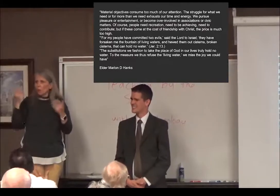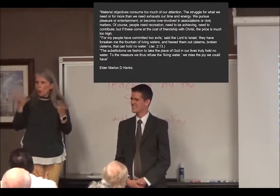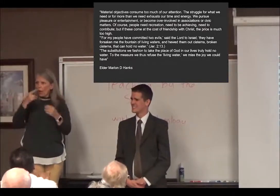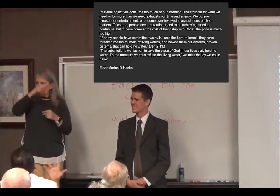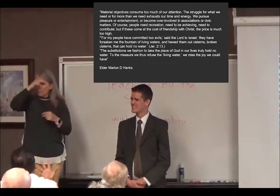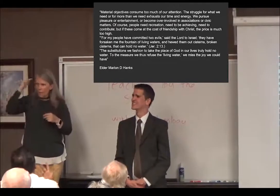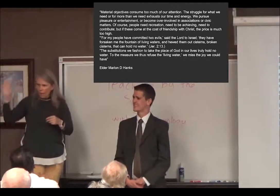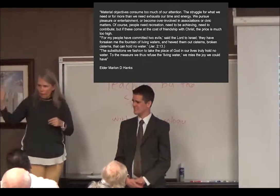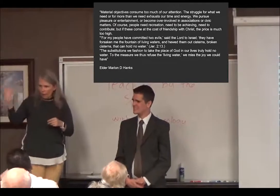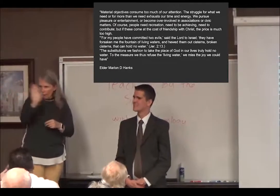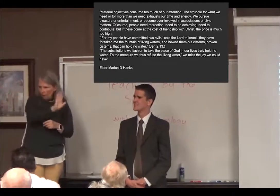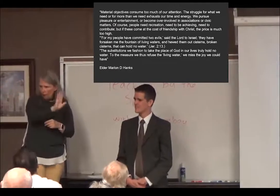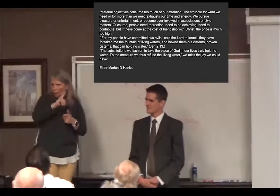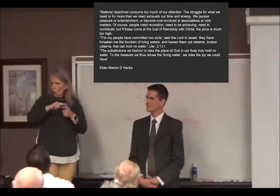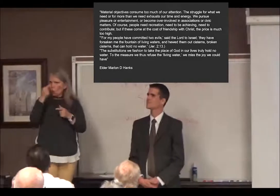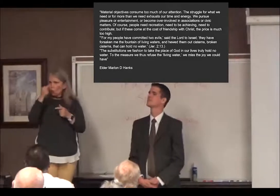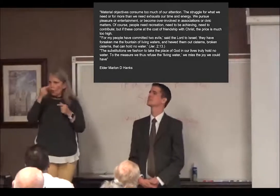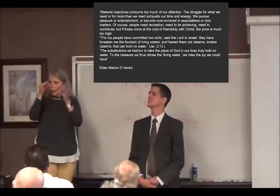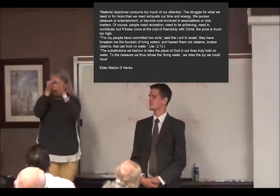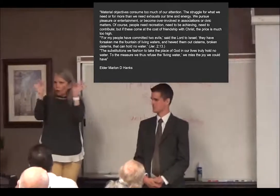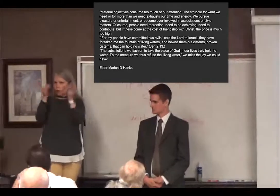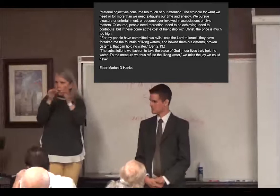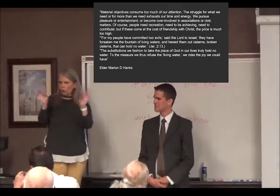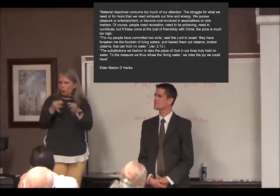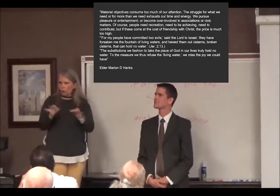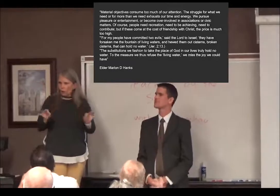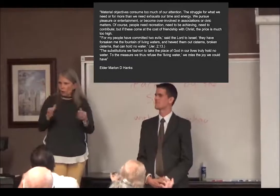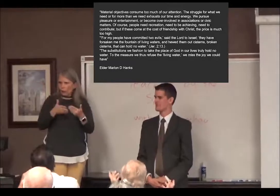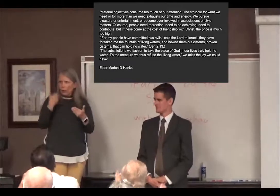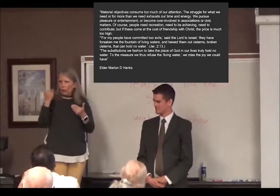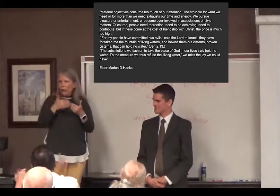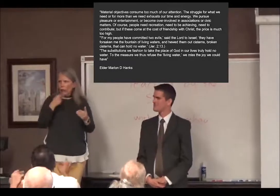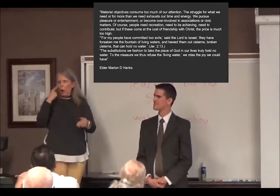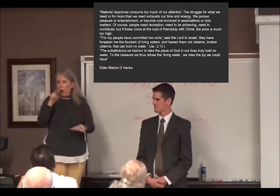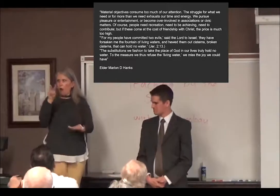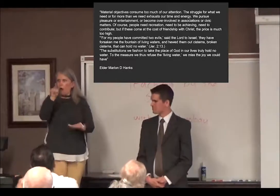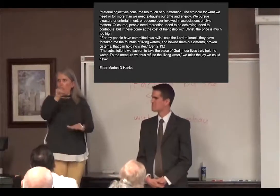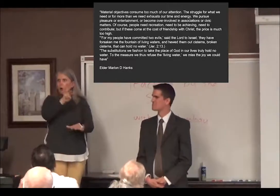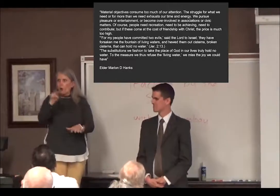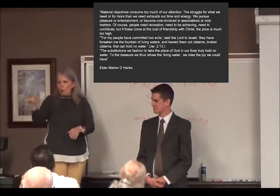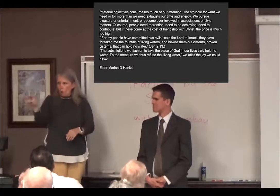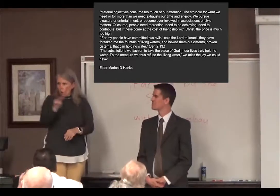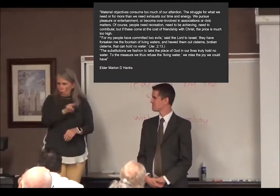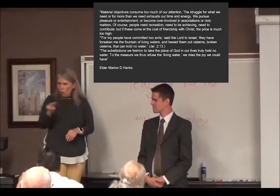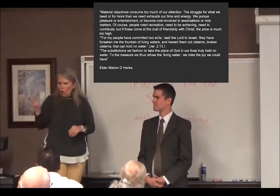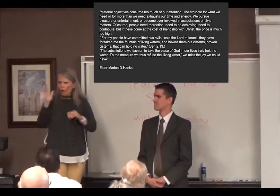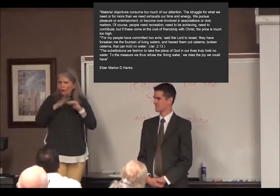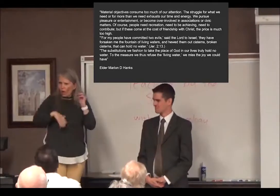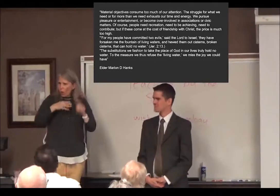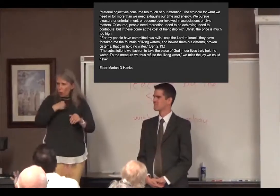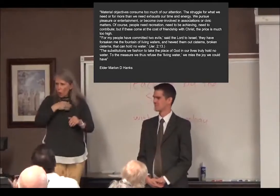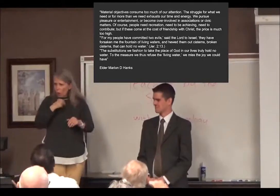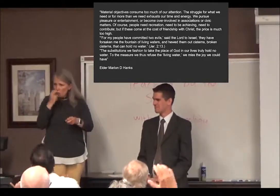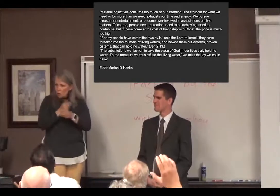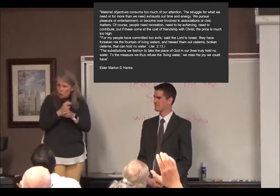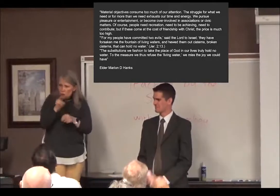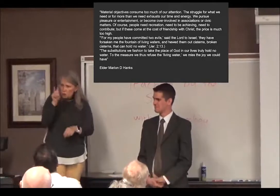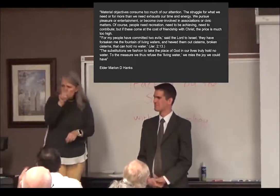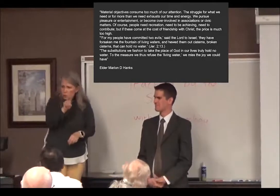students, it's better to have black with green letters, and then they can read that better than white